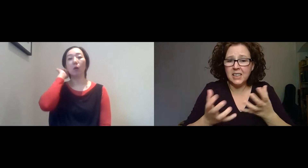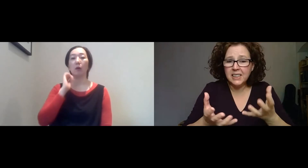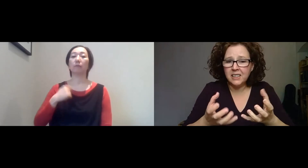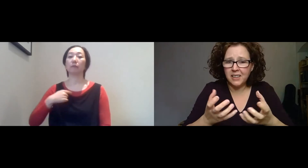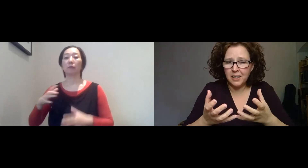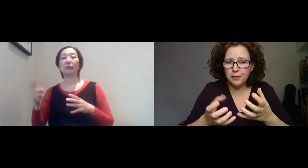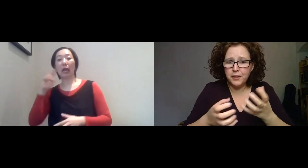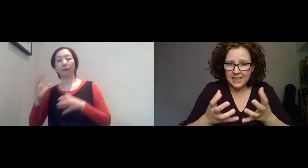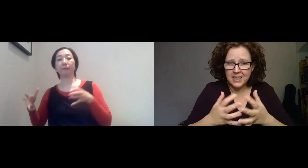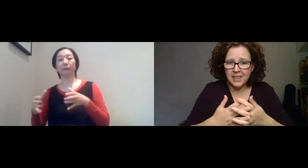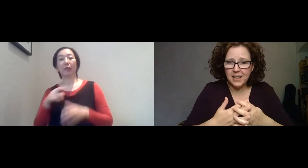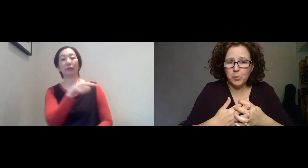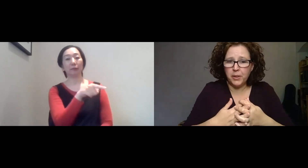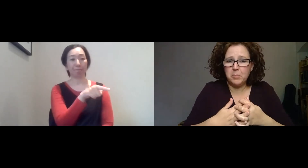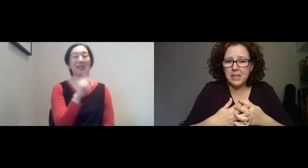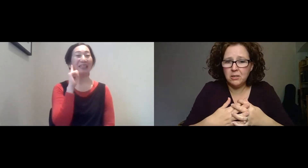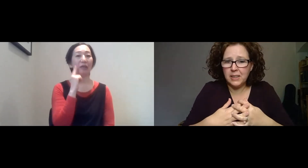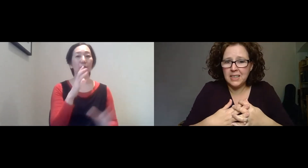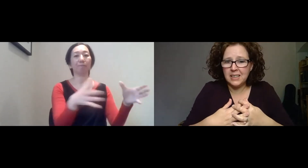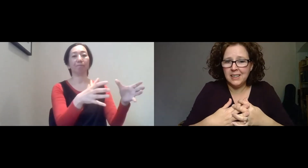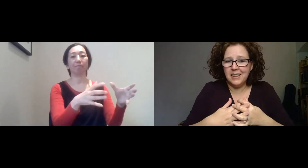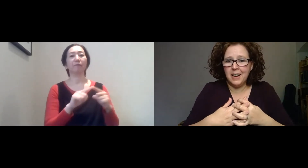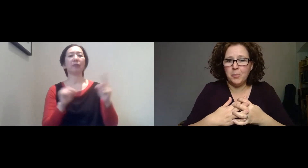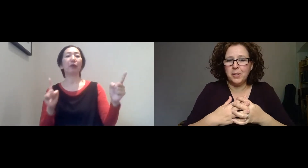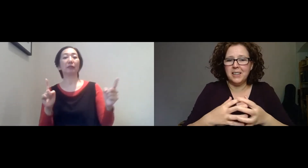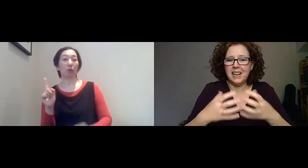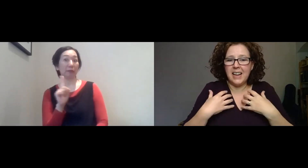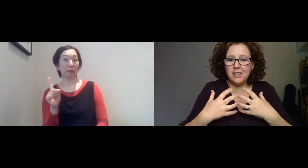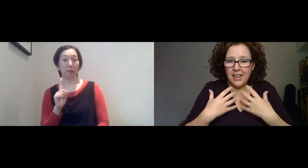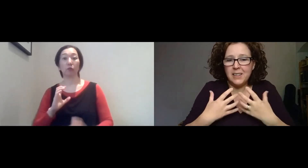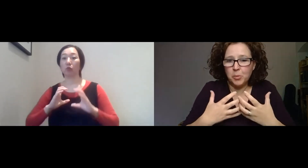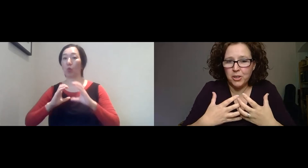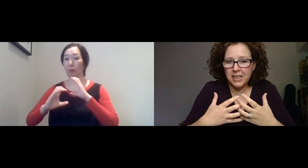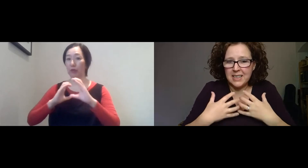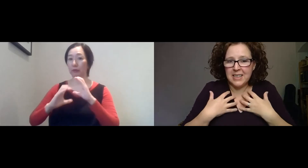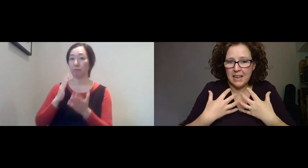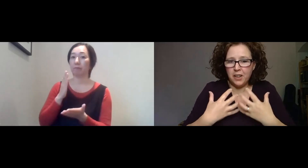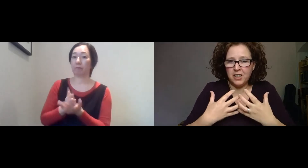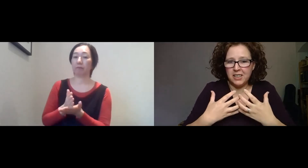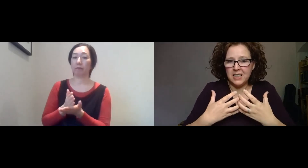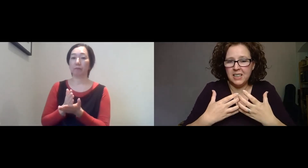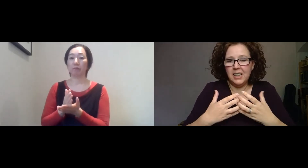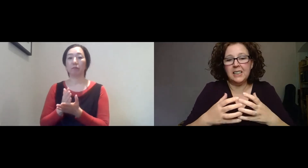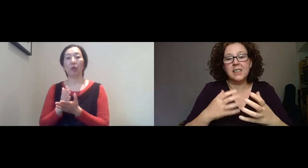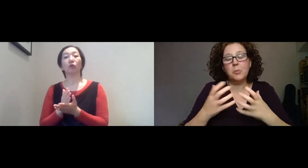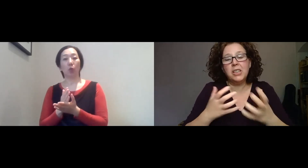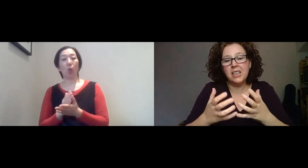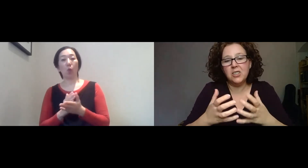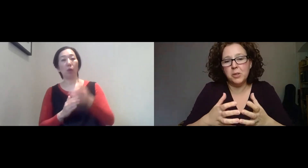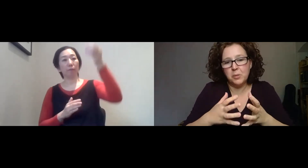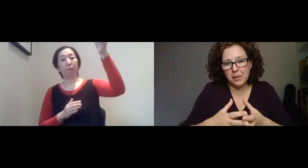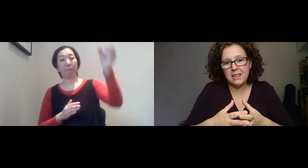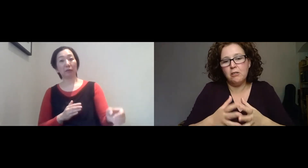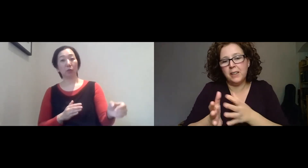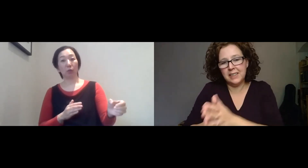automatically a clear phrase. What that means, though, is that I led the project as a deaf artist, and that